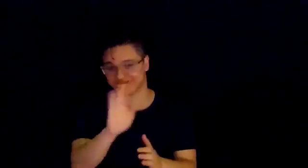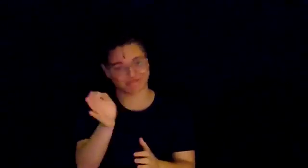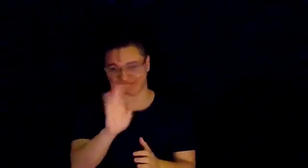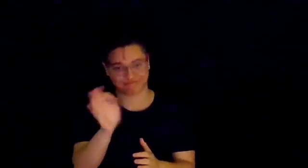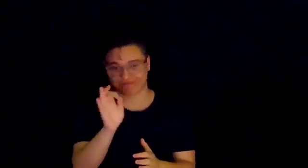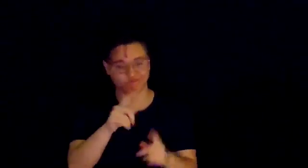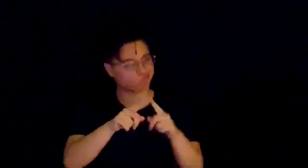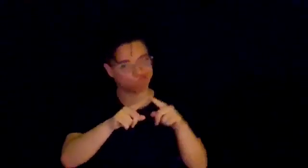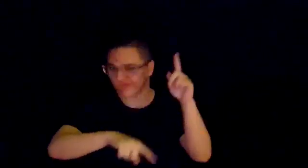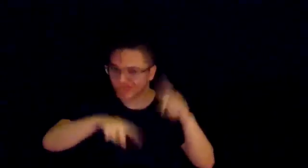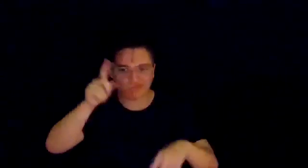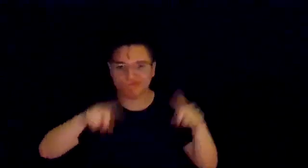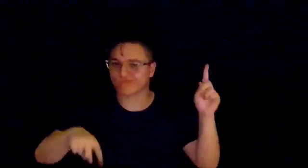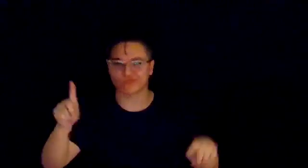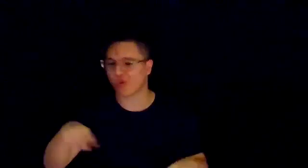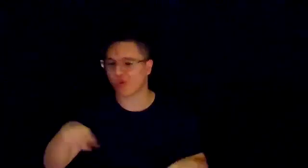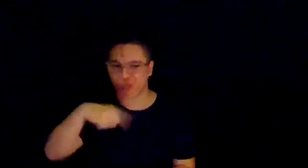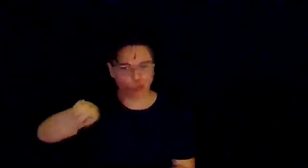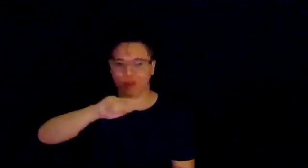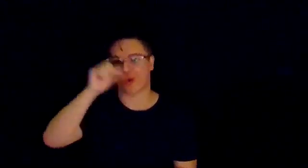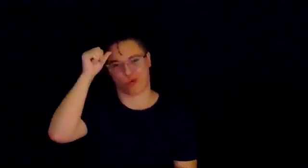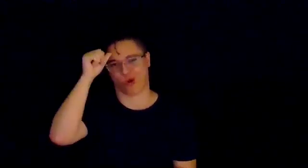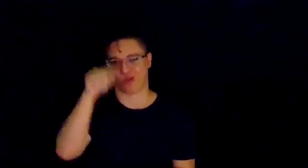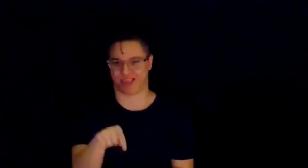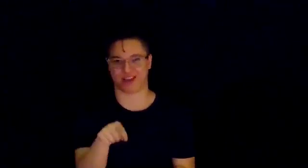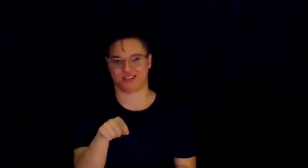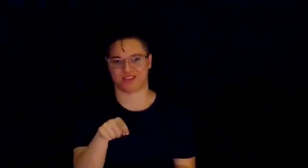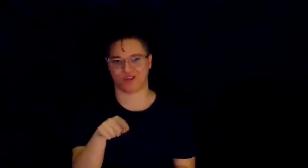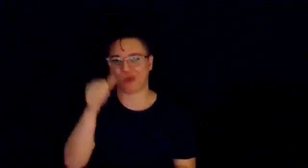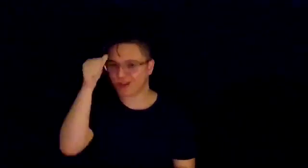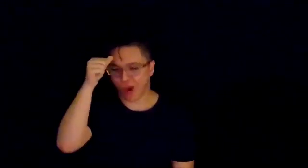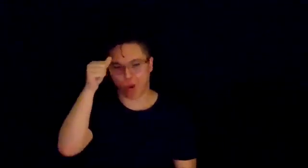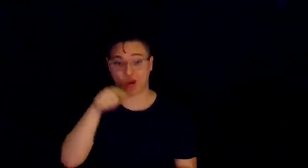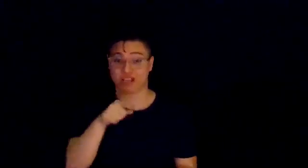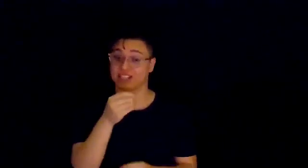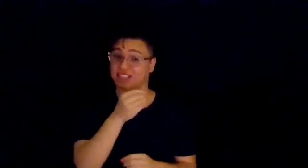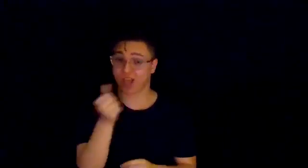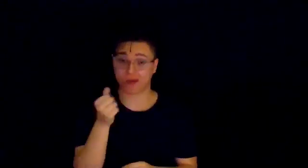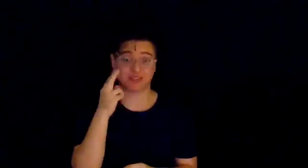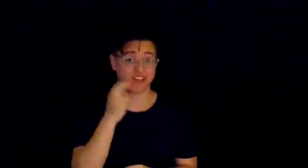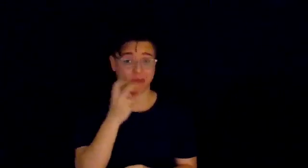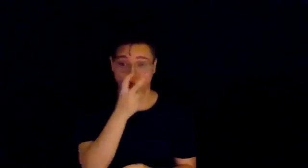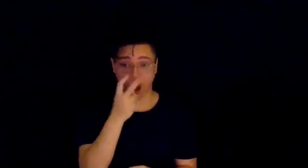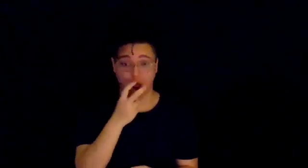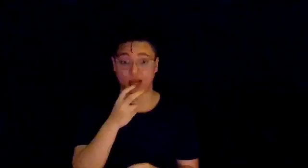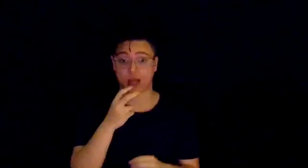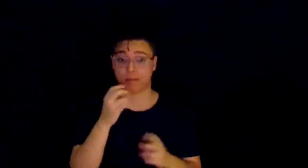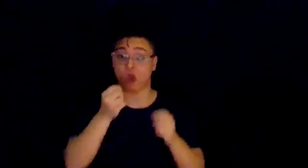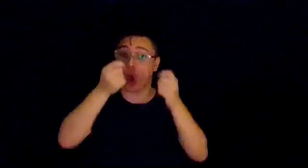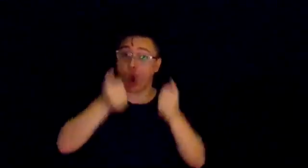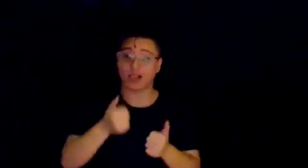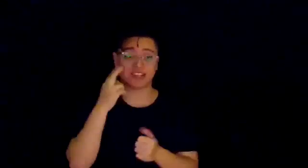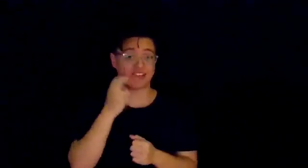same way? No, absolutely not. You've got a lot of variation around you, and we know that. We understand that.